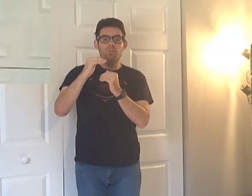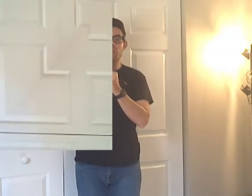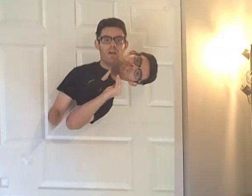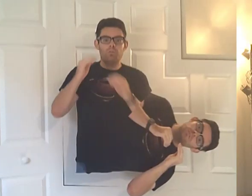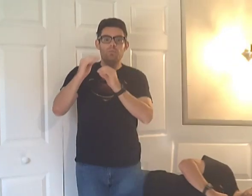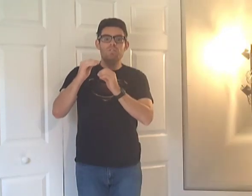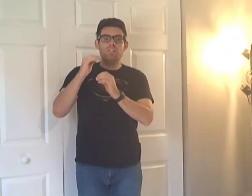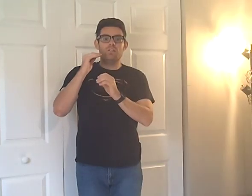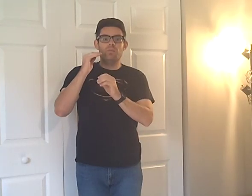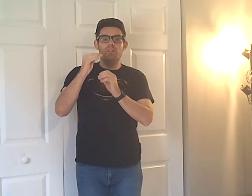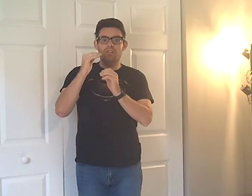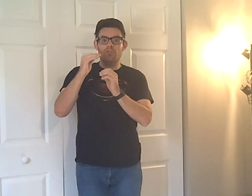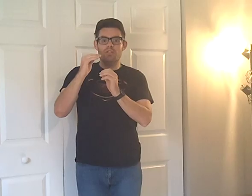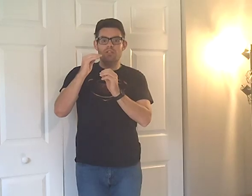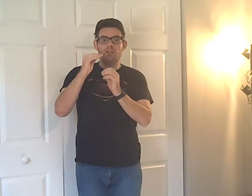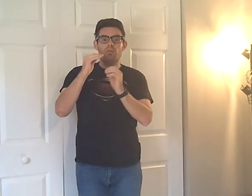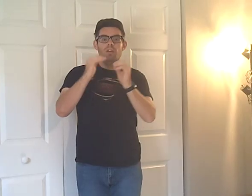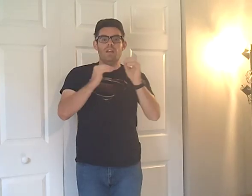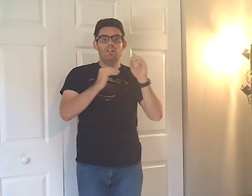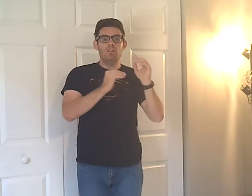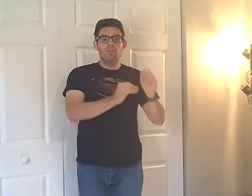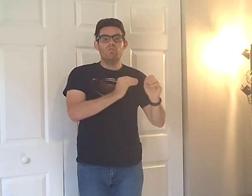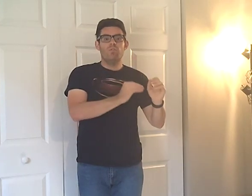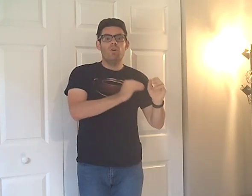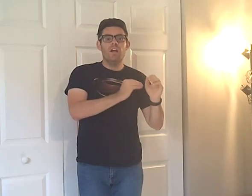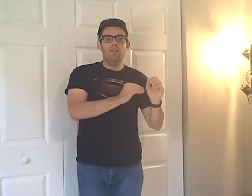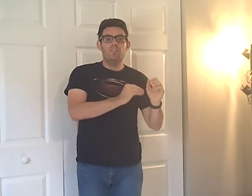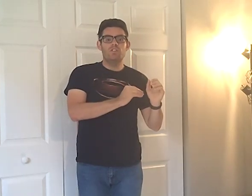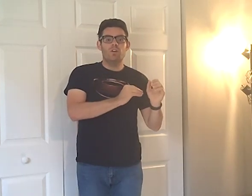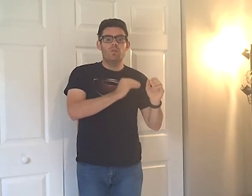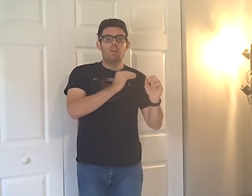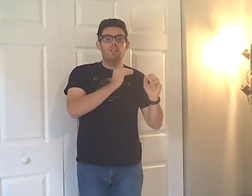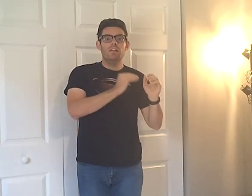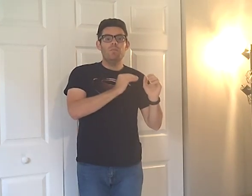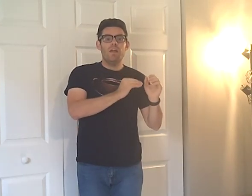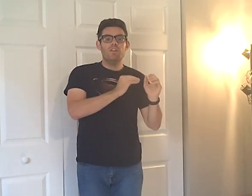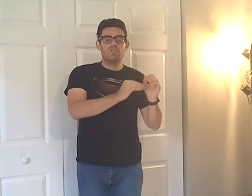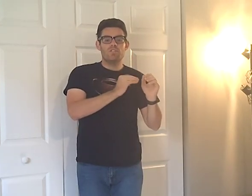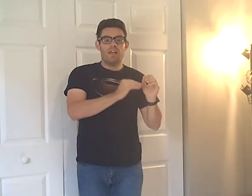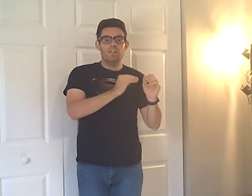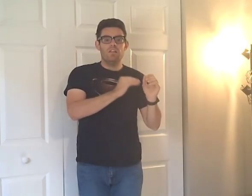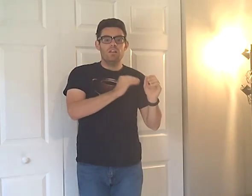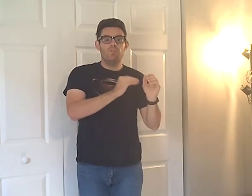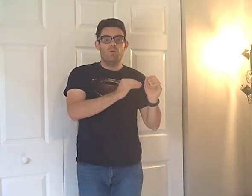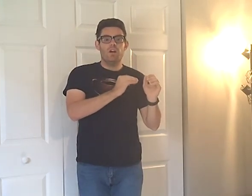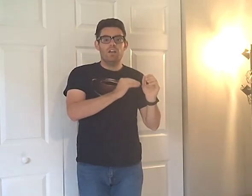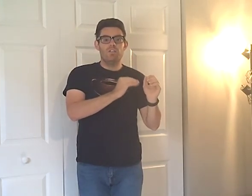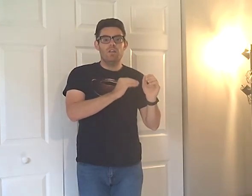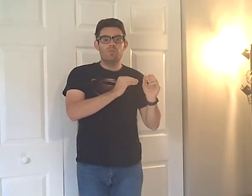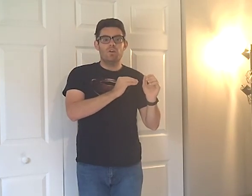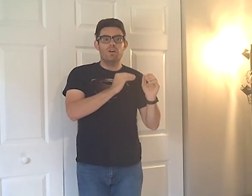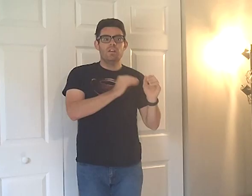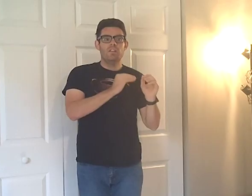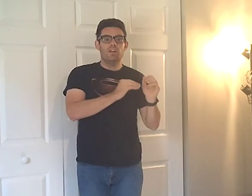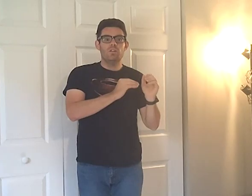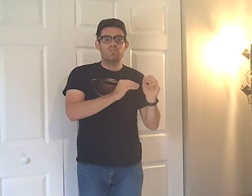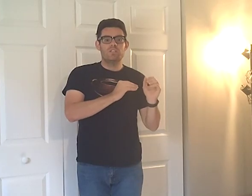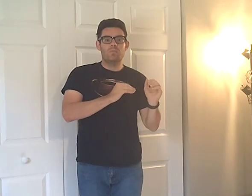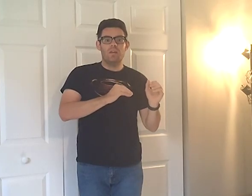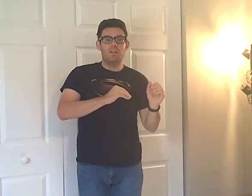movie. Now, the music in this movie is interesting. So, in the original Fall Guy TV show, Lee Majors sang the Fall Guy theme song, "The Unknown Subman."